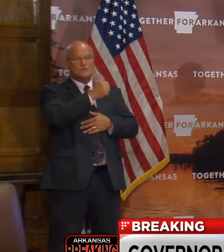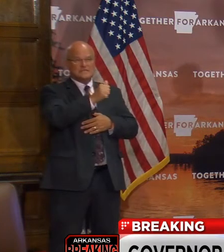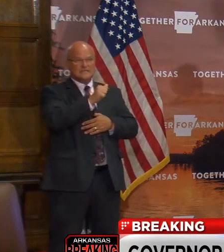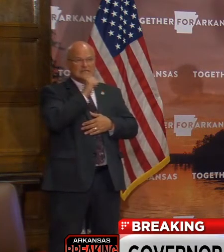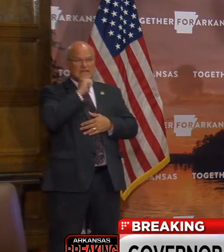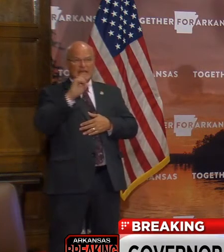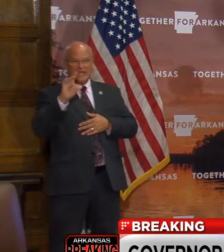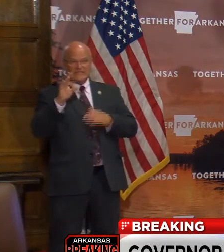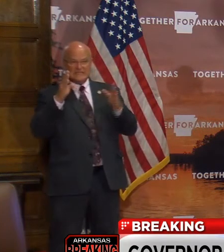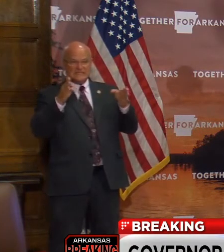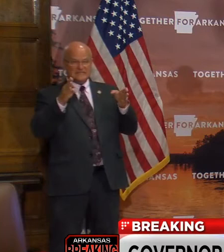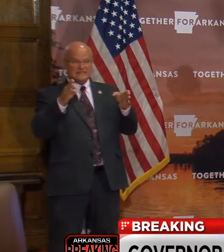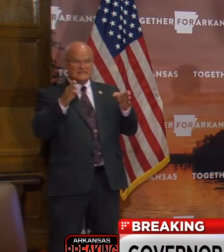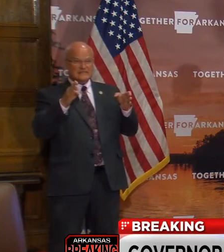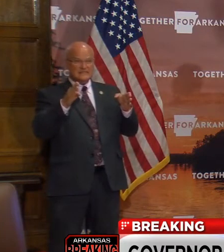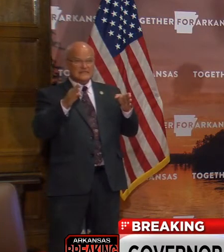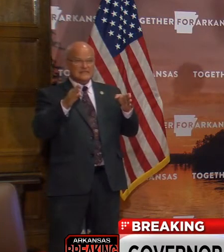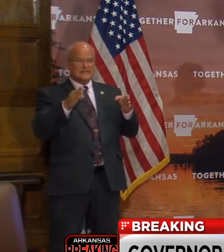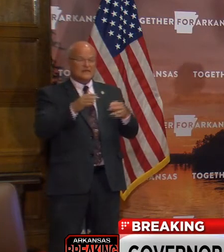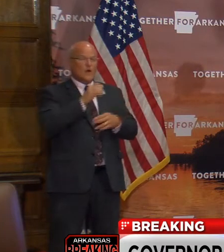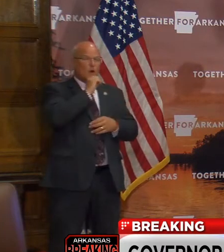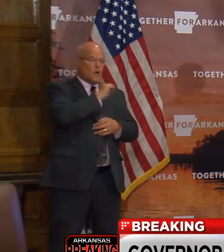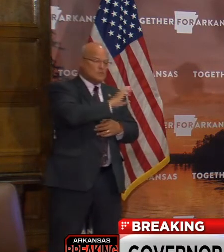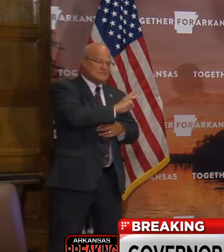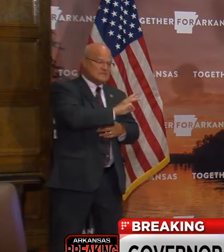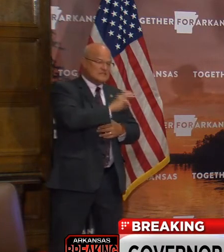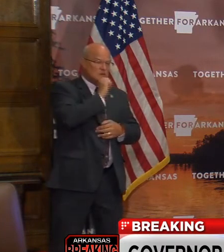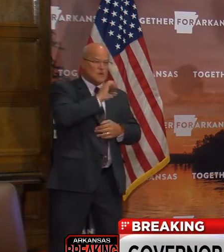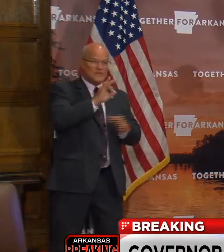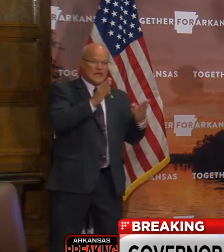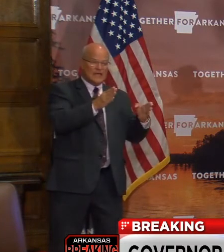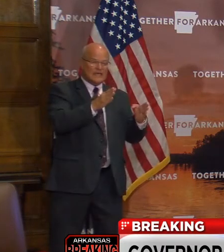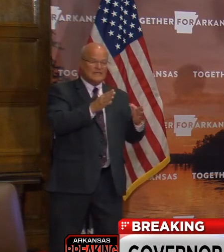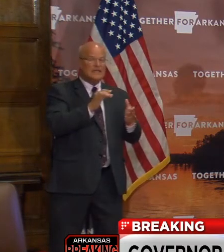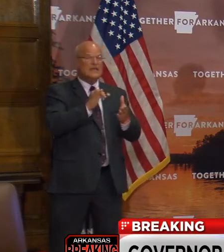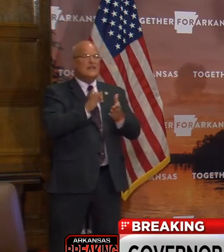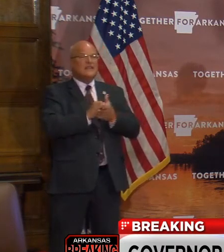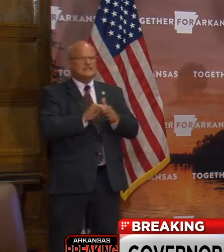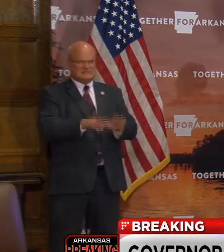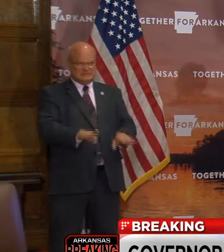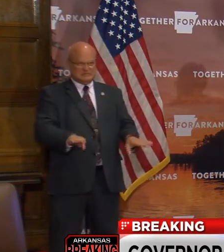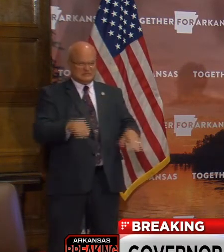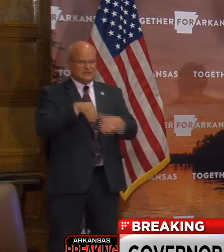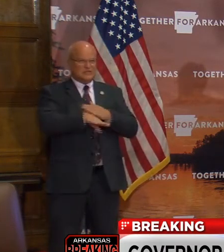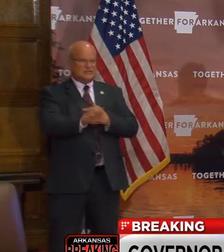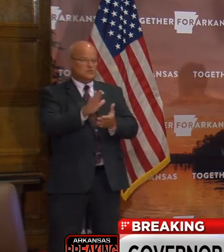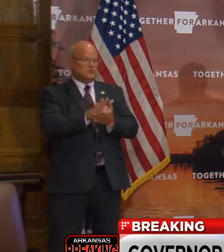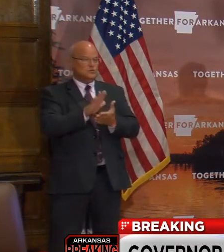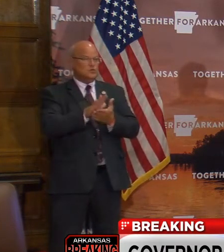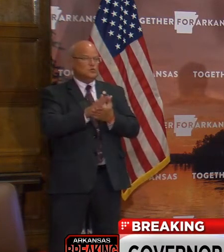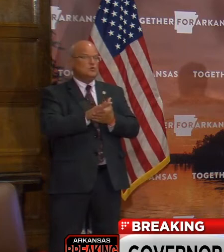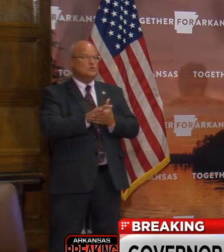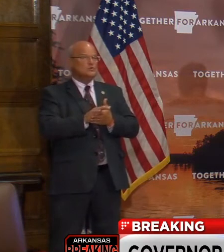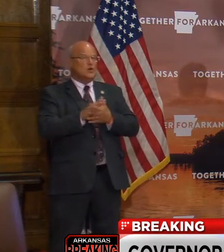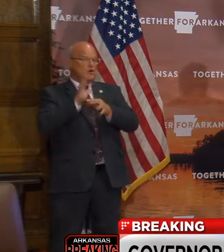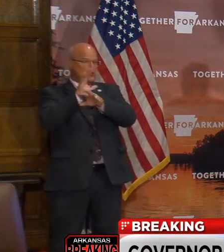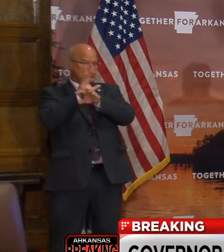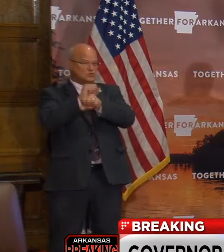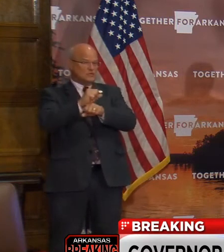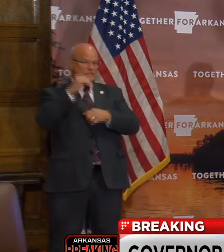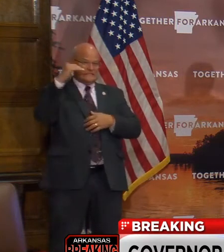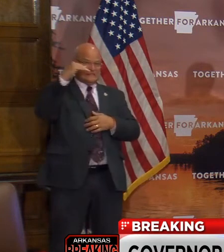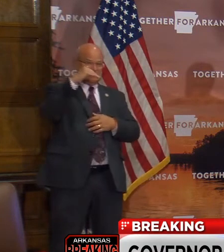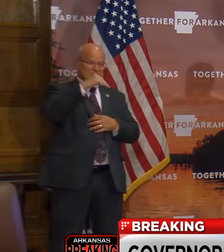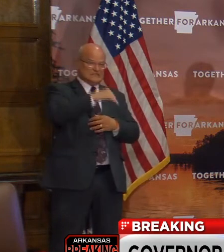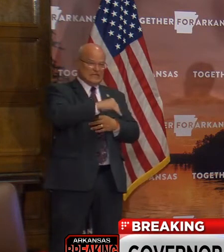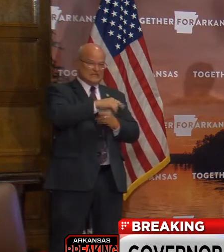year old age group, that 6 to 9 year old age group, and those are the little ones that will be going to school. So the trend is downward, the trend